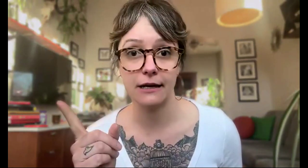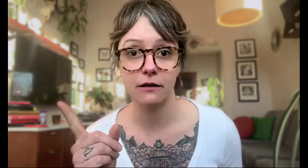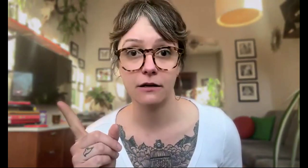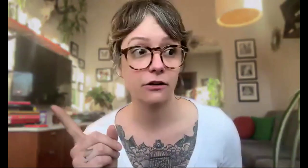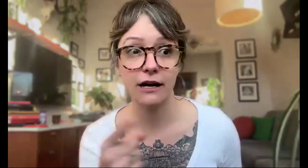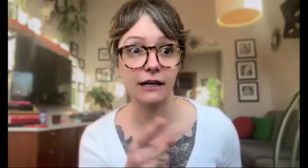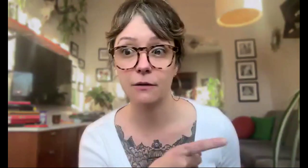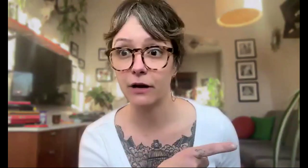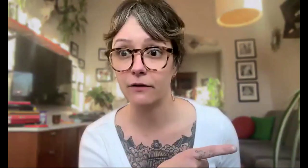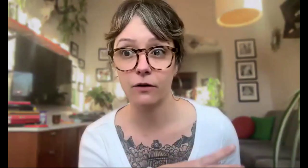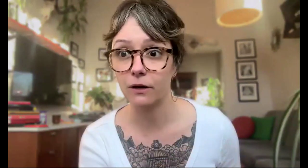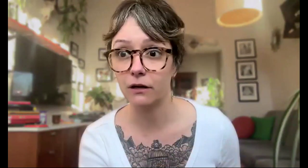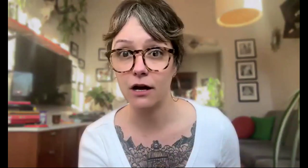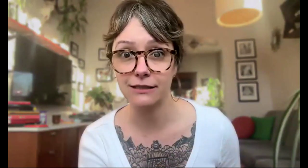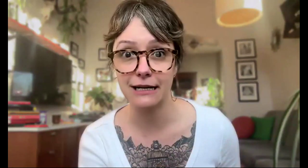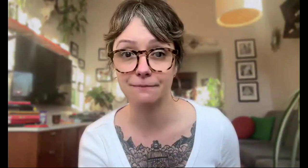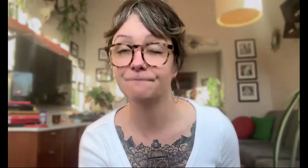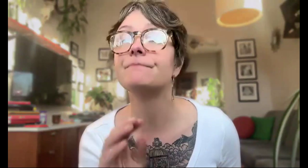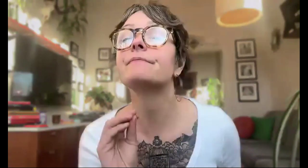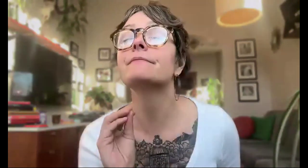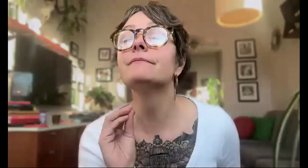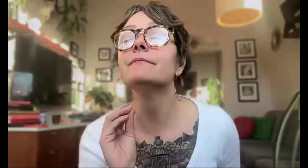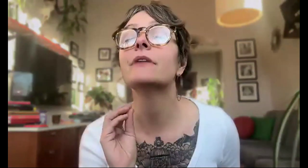outside. You're not going to get a break for a real long time.